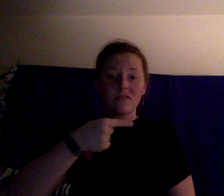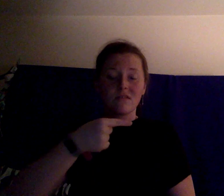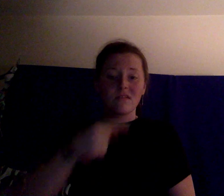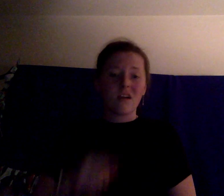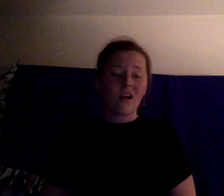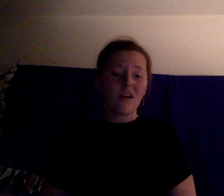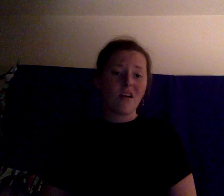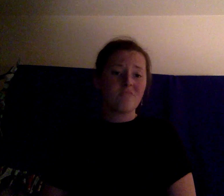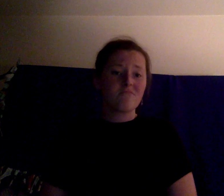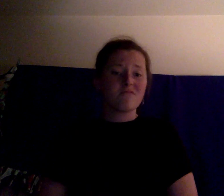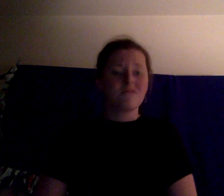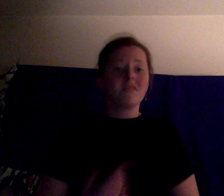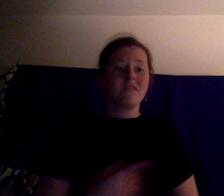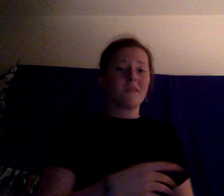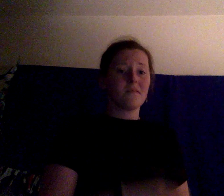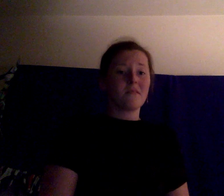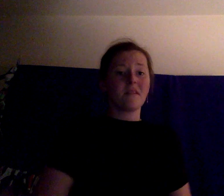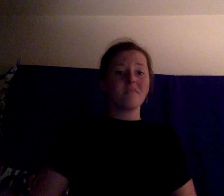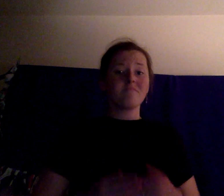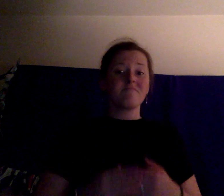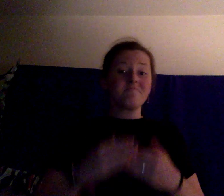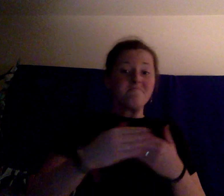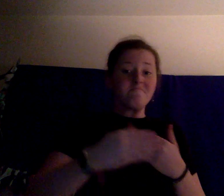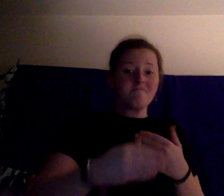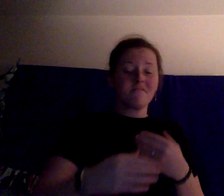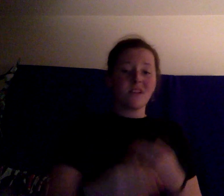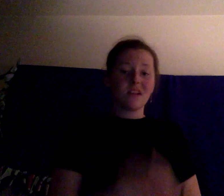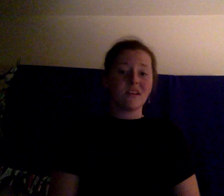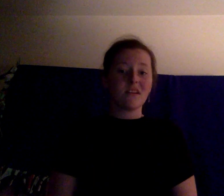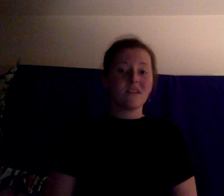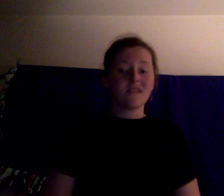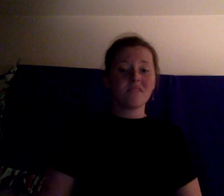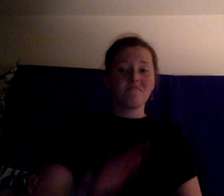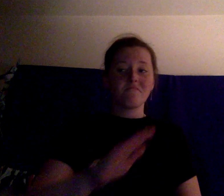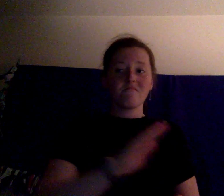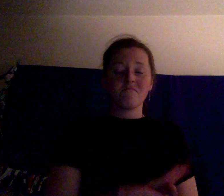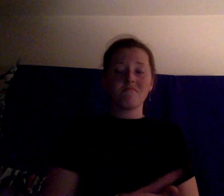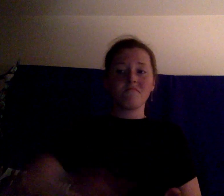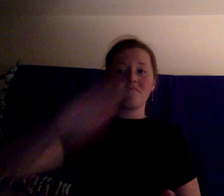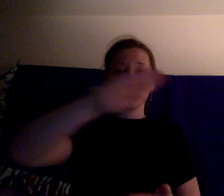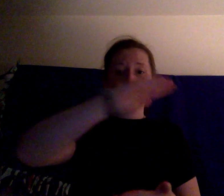at the ASL lab at Augustana College in Sioux Falls.